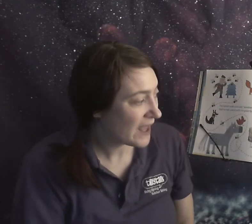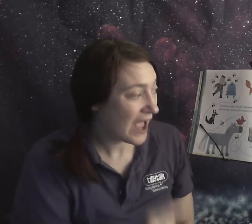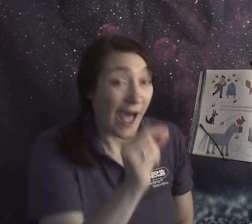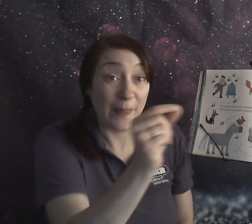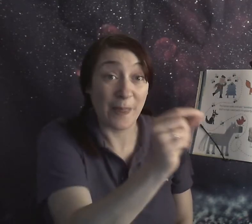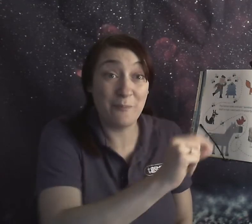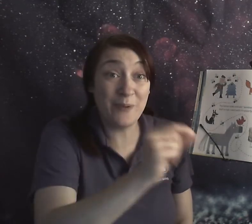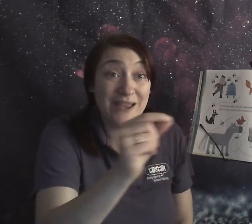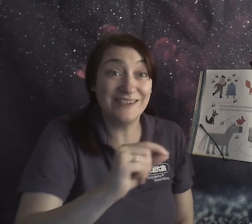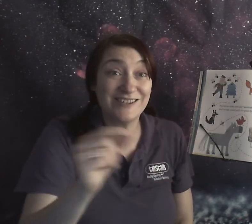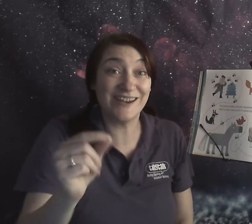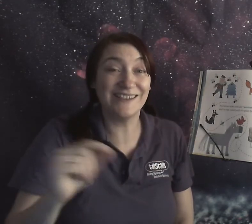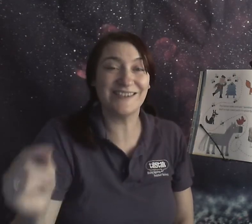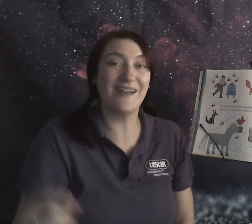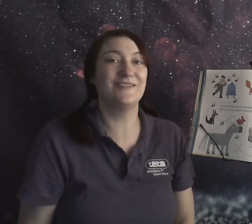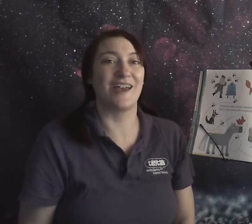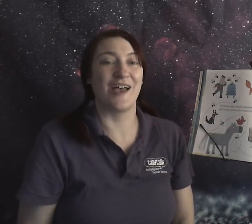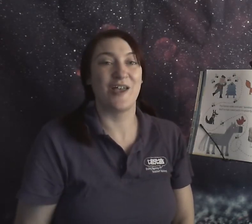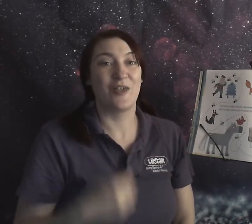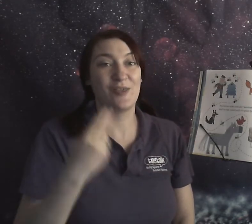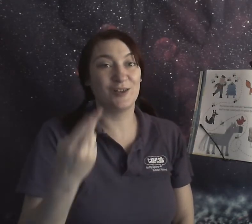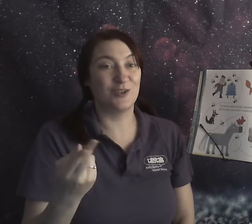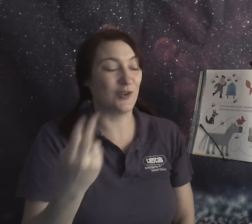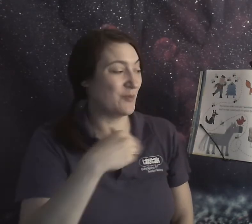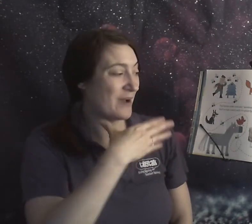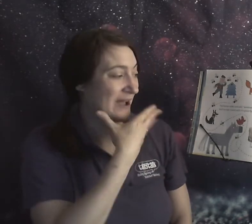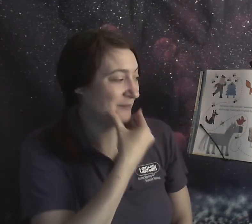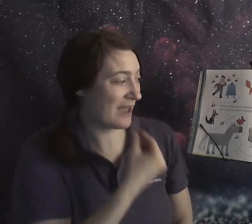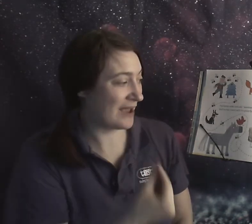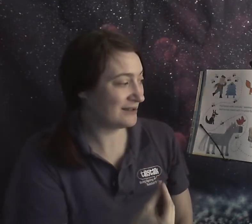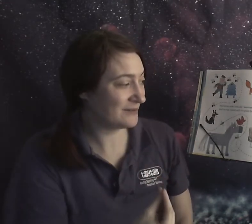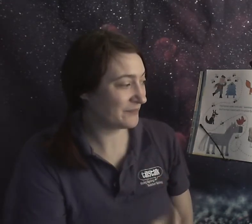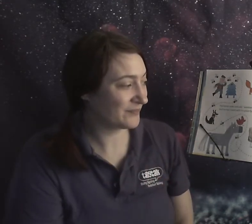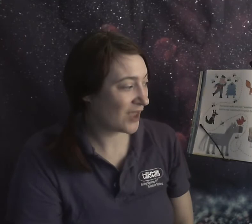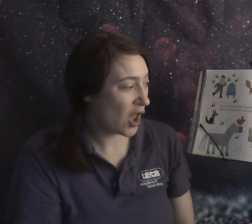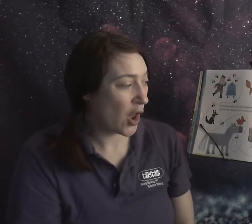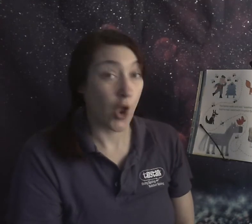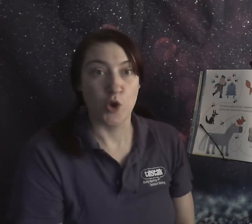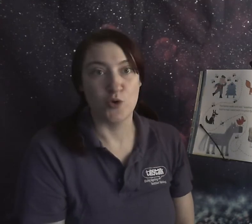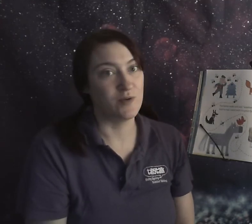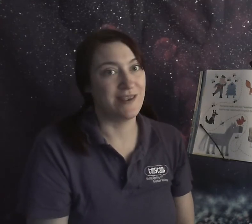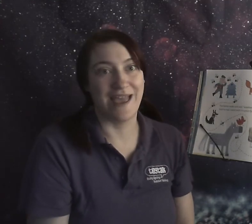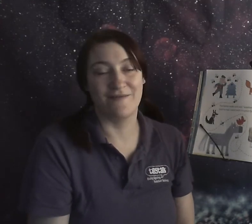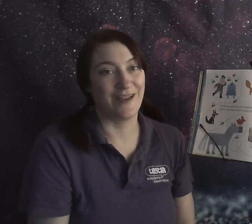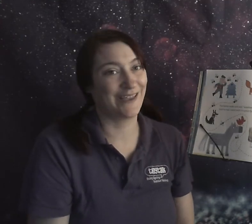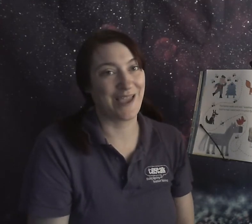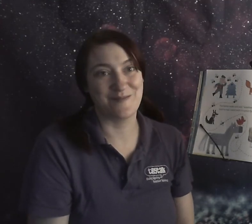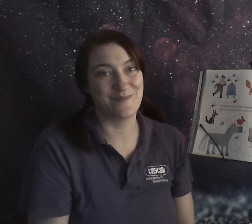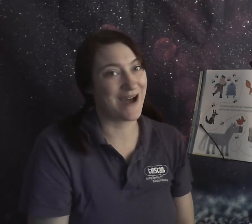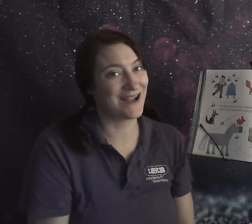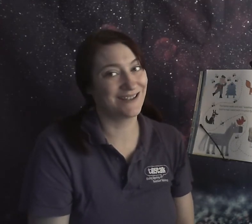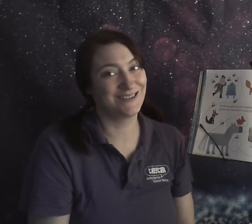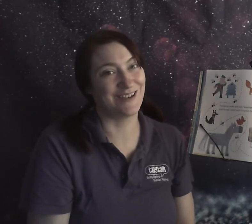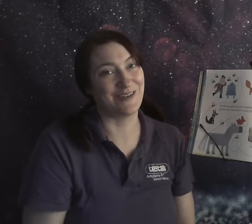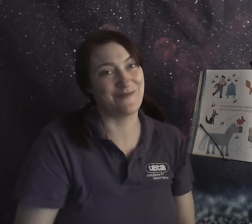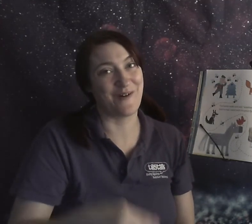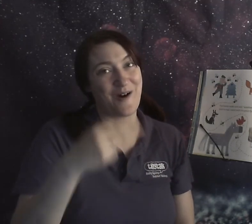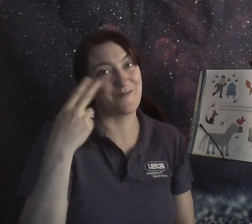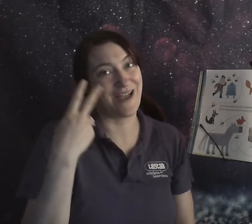And the bees chased after the two bad men, who never came back to the farm